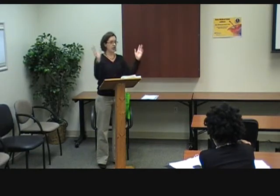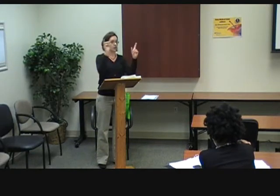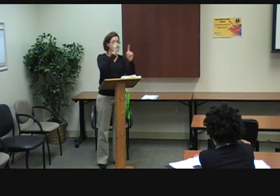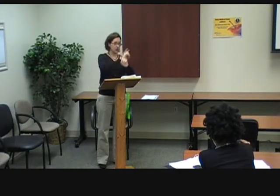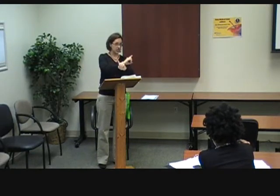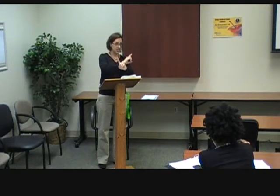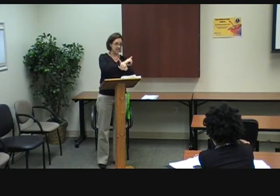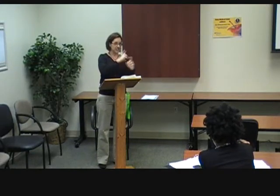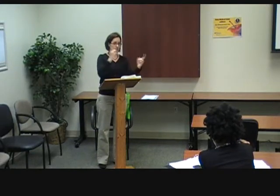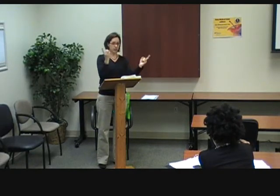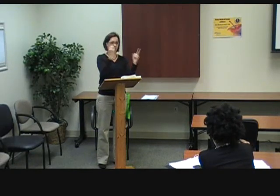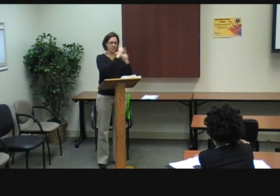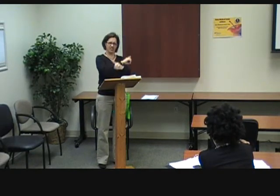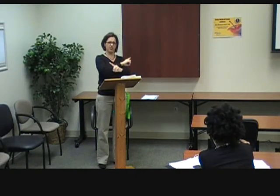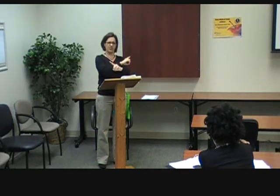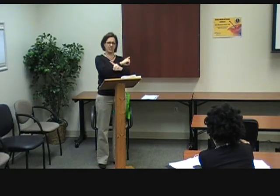Don't switch because that's what will be confusing.